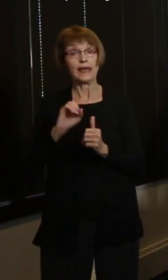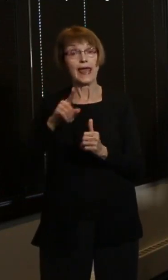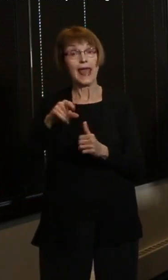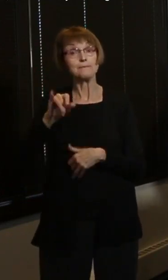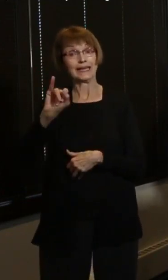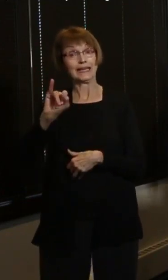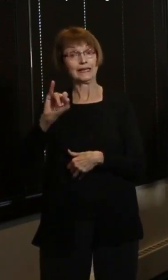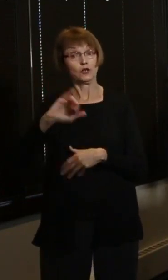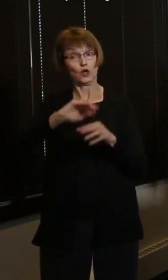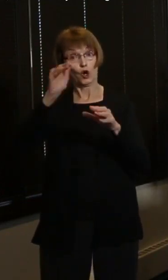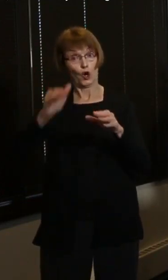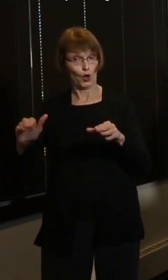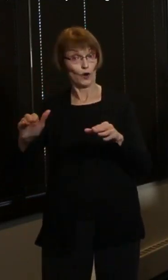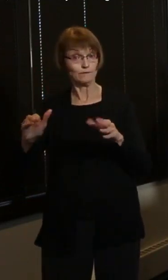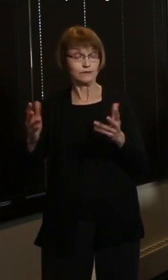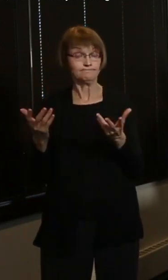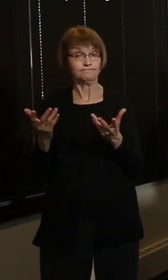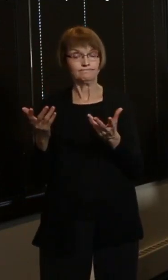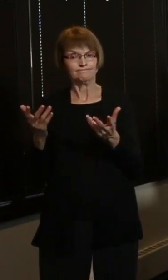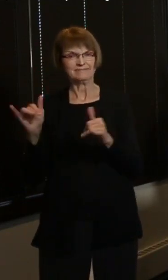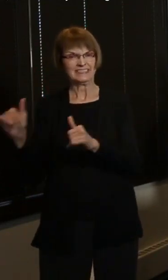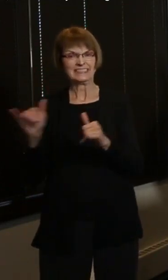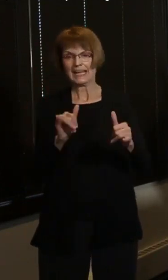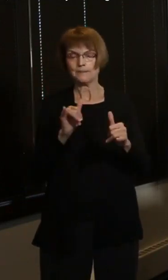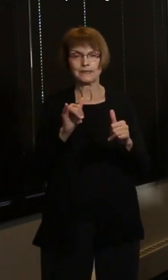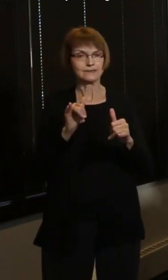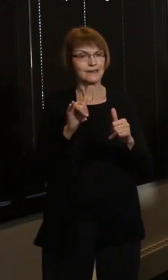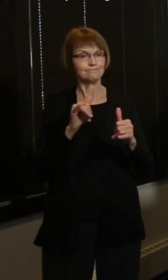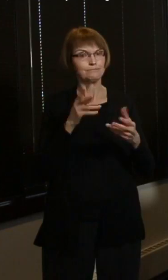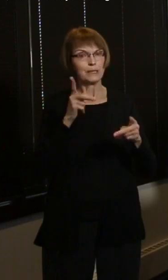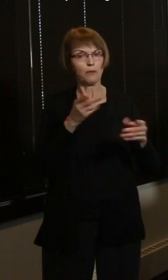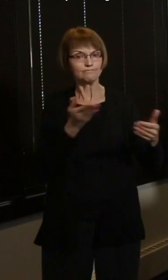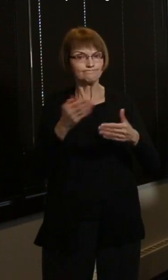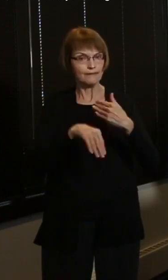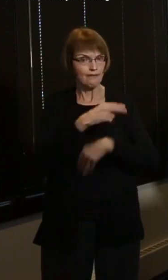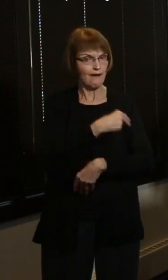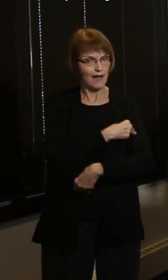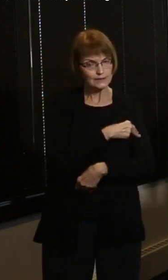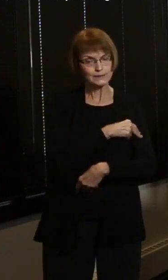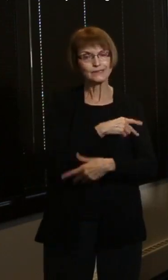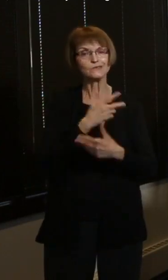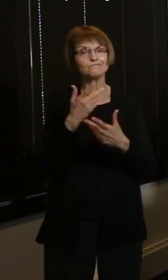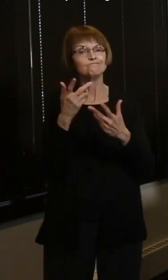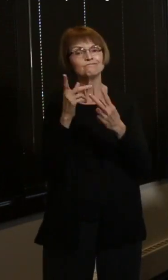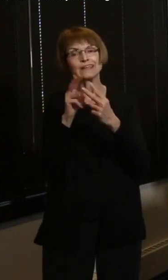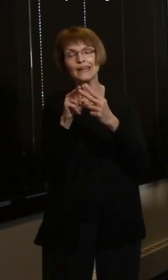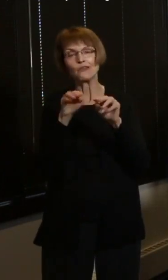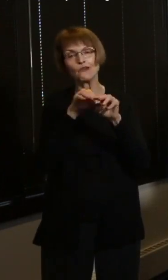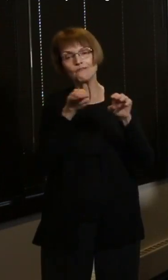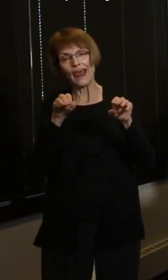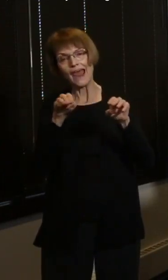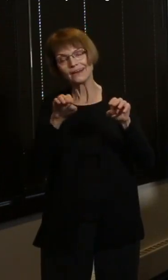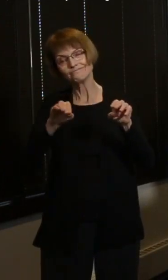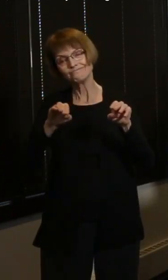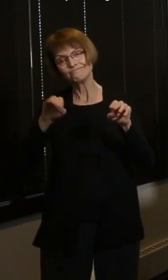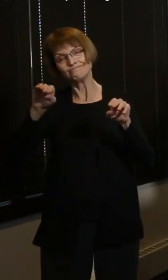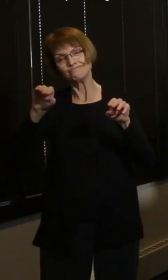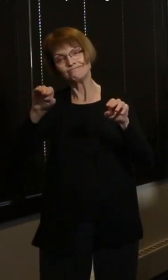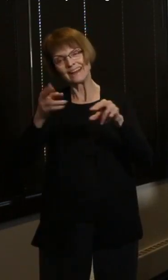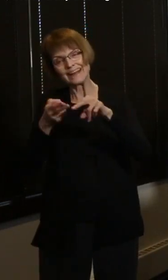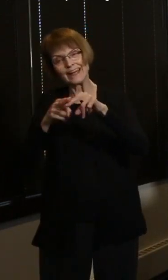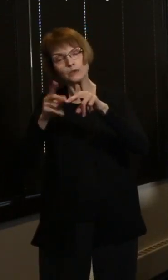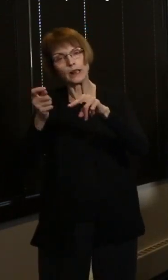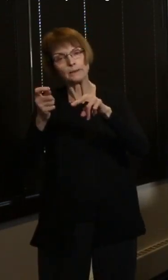region pretty much mirrors our admissions data. It's either flat or slightly increasing, but